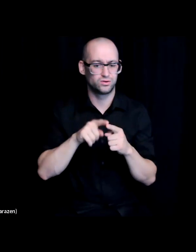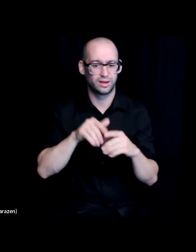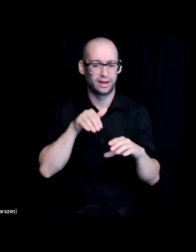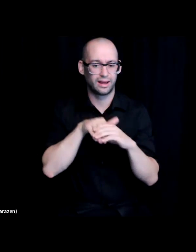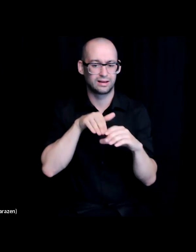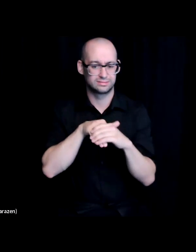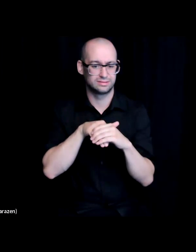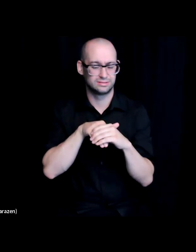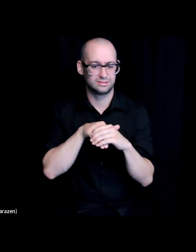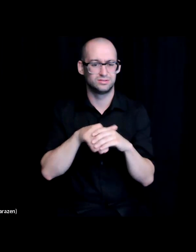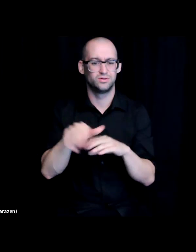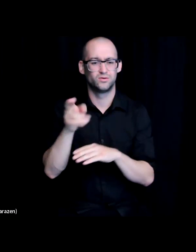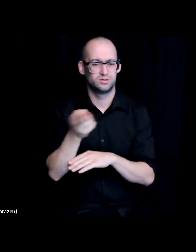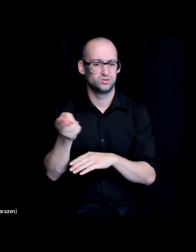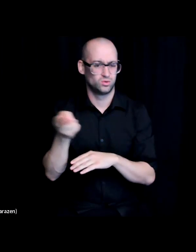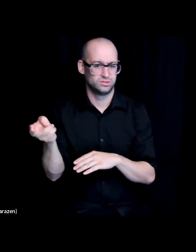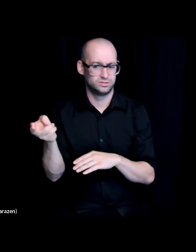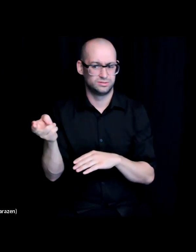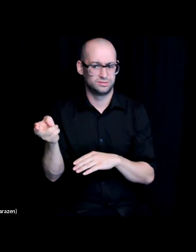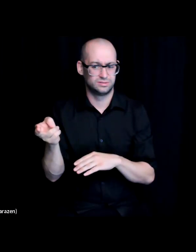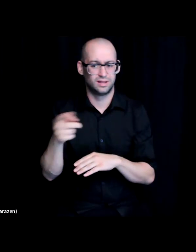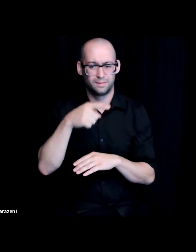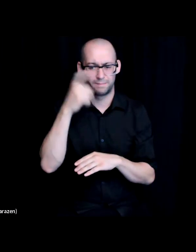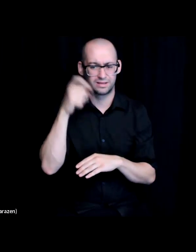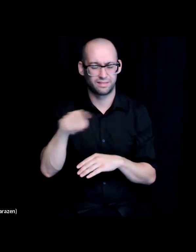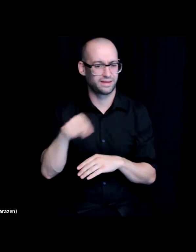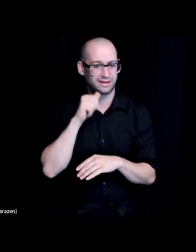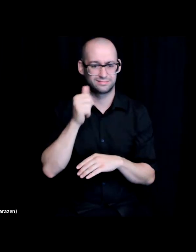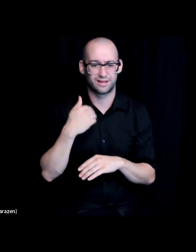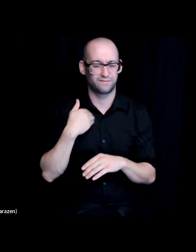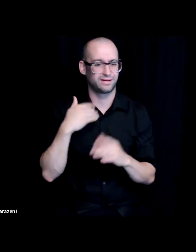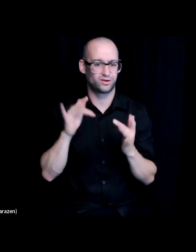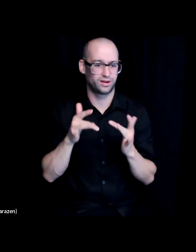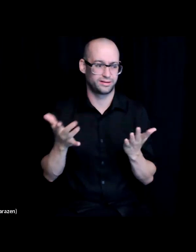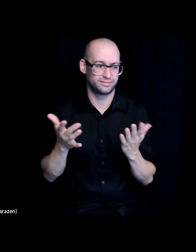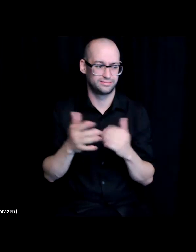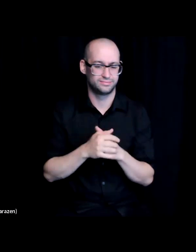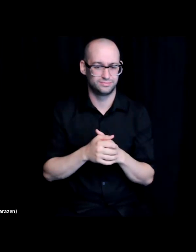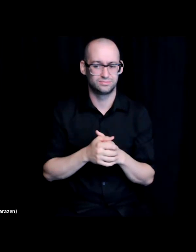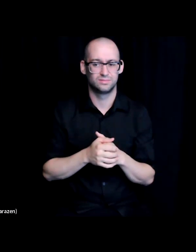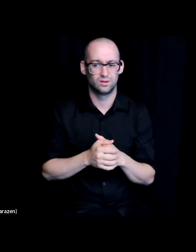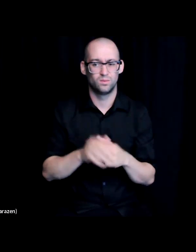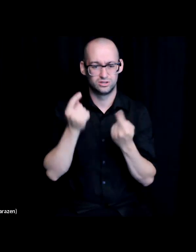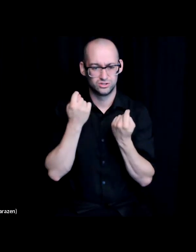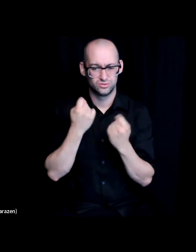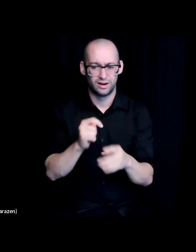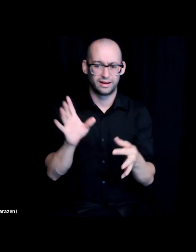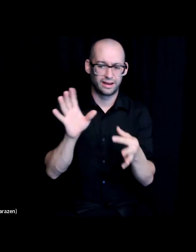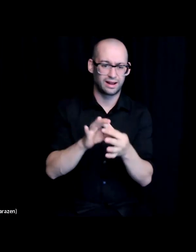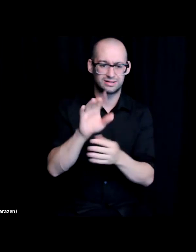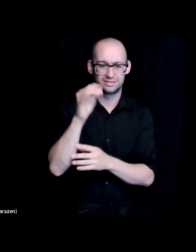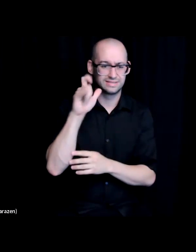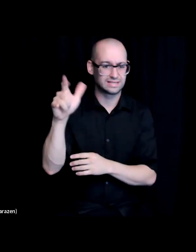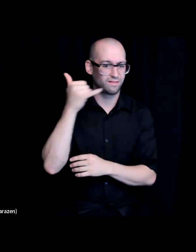educational resources because they didn't have internet, they didn't have broadband. They were trying to tether a cell phone to 2